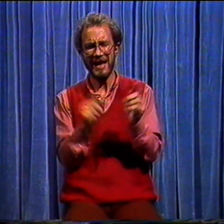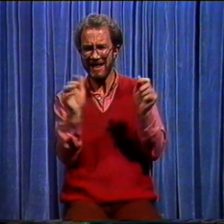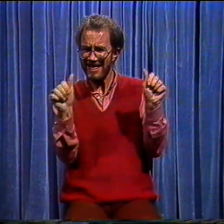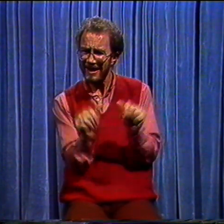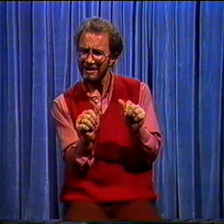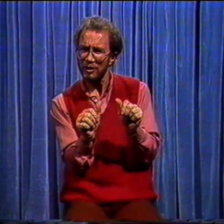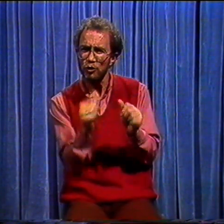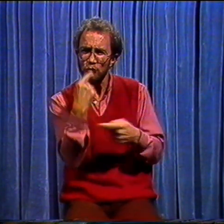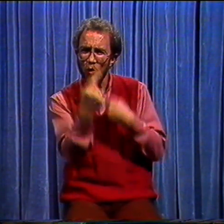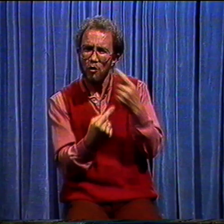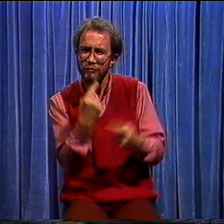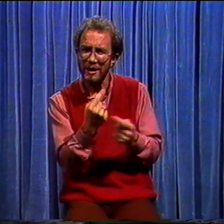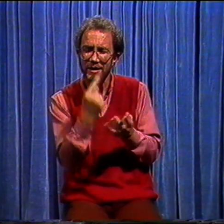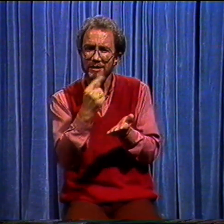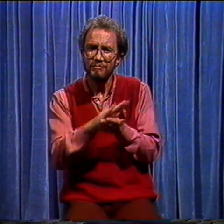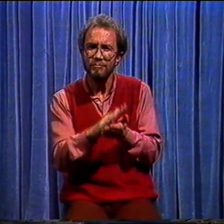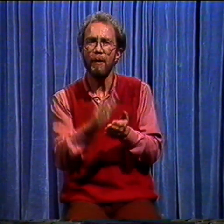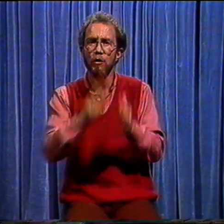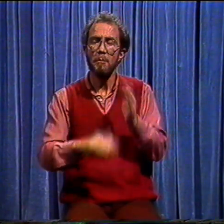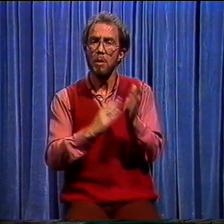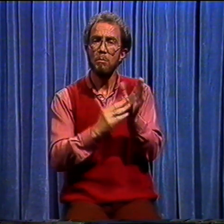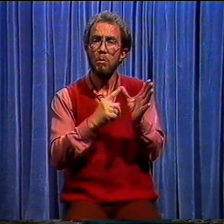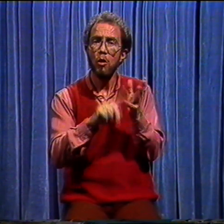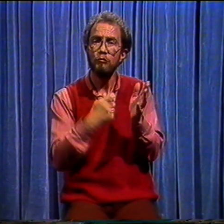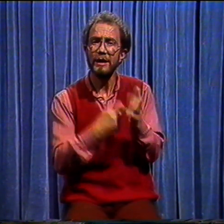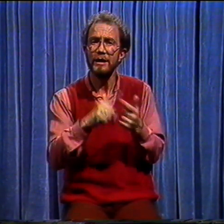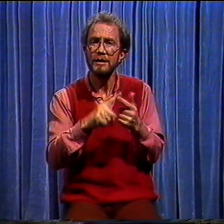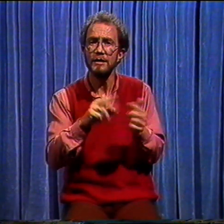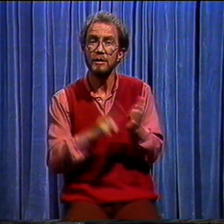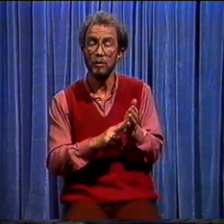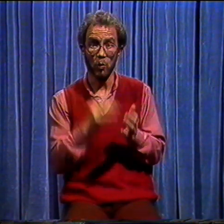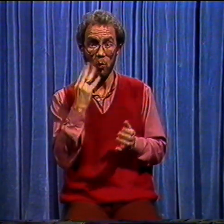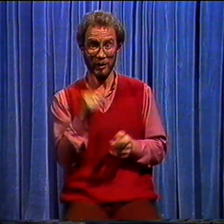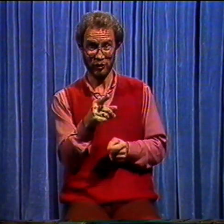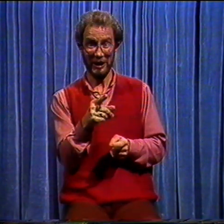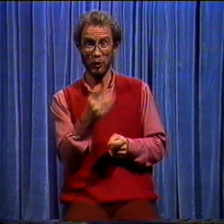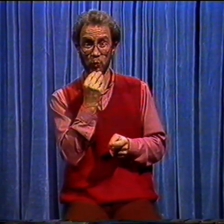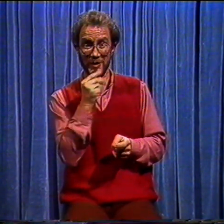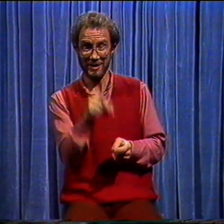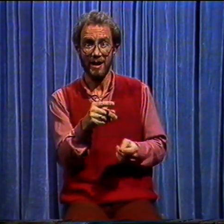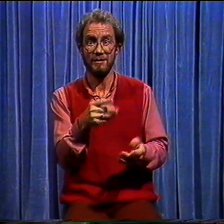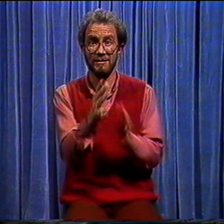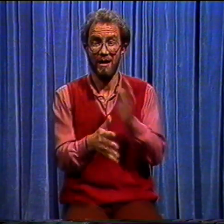a little story from Maureen when she actually uses that sign.